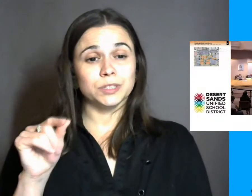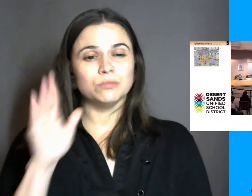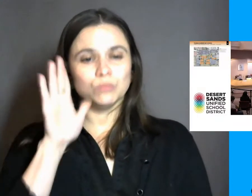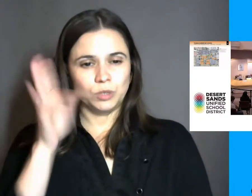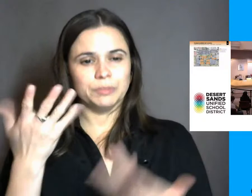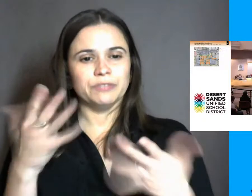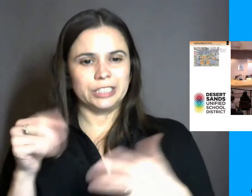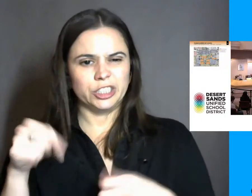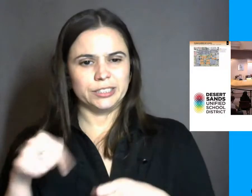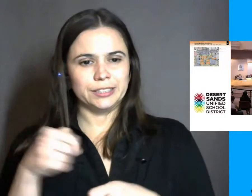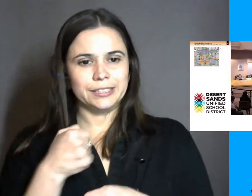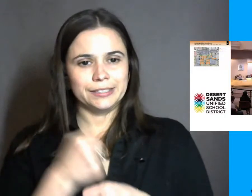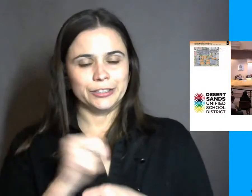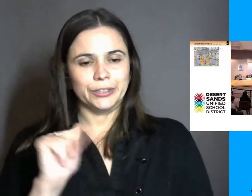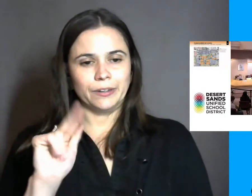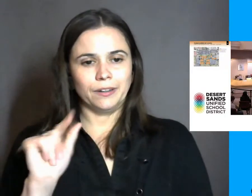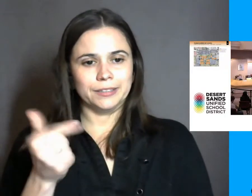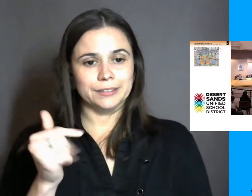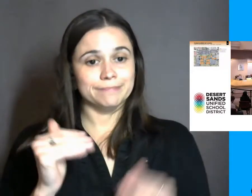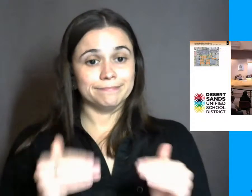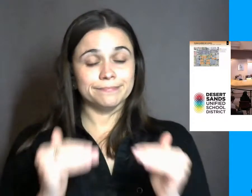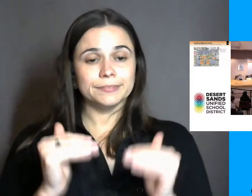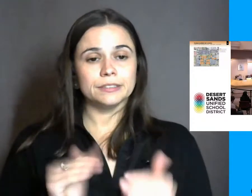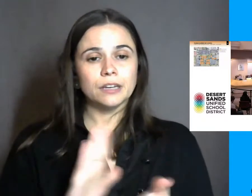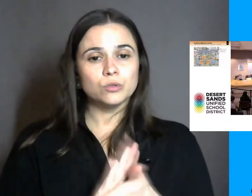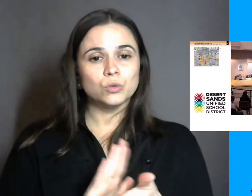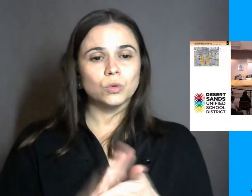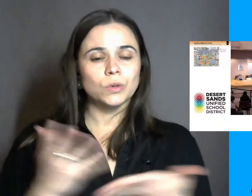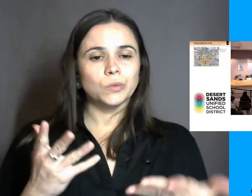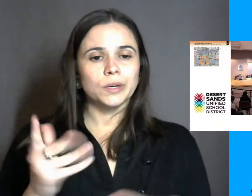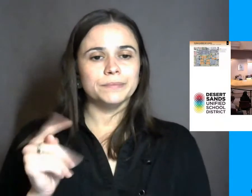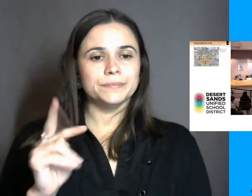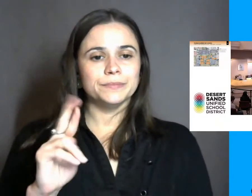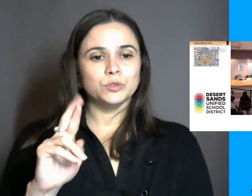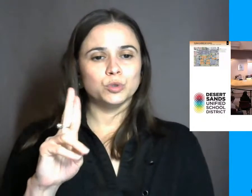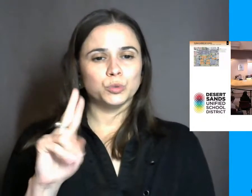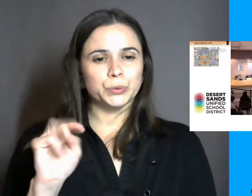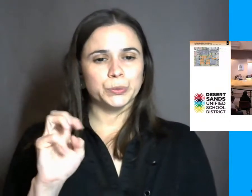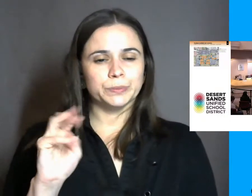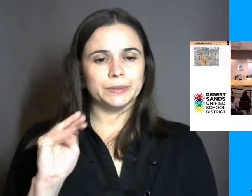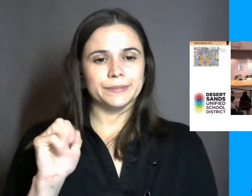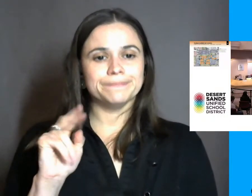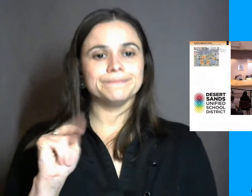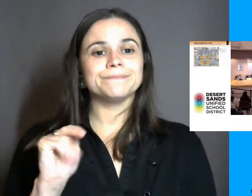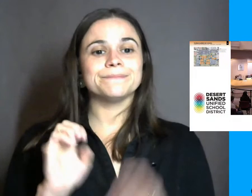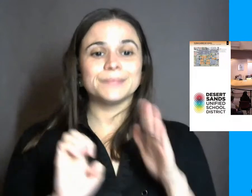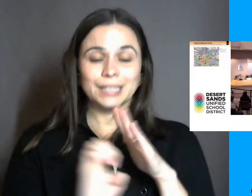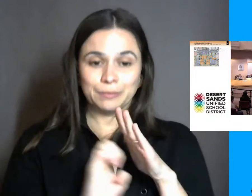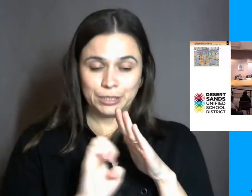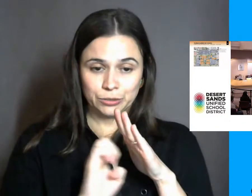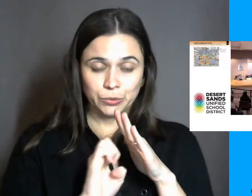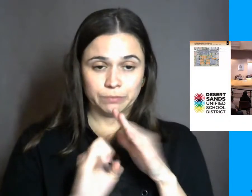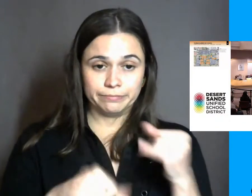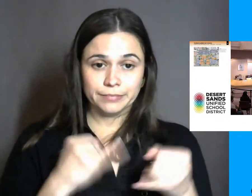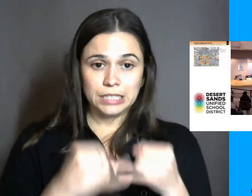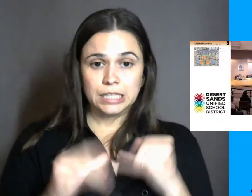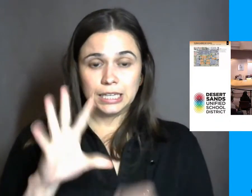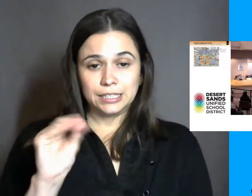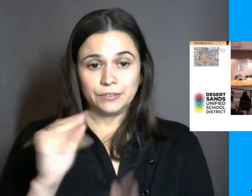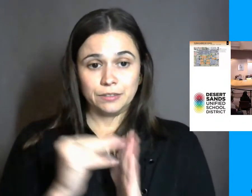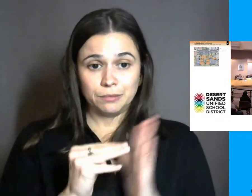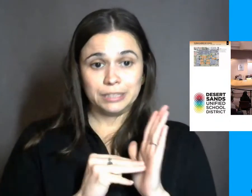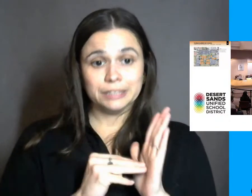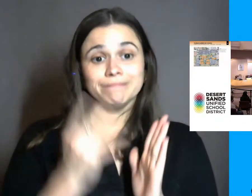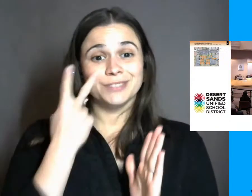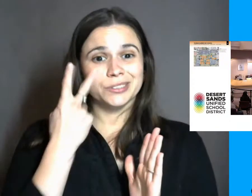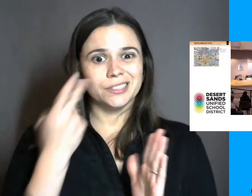Truman Elementary School is part of Phase 3, the last 50 million, and you can see this is a campus-wide modernization as well. And